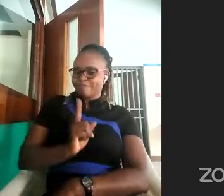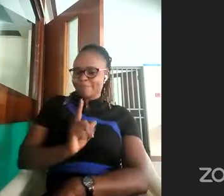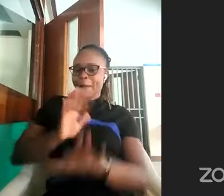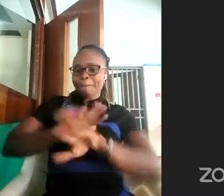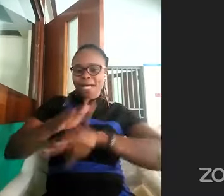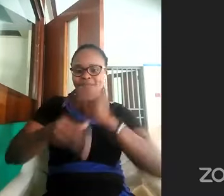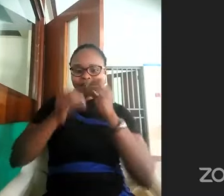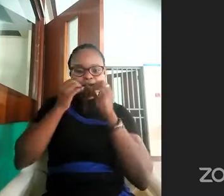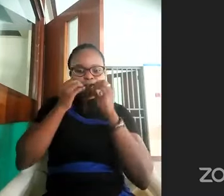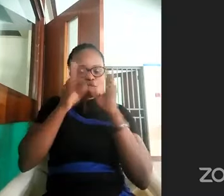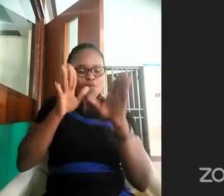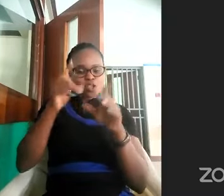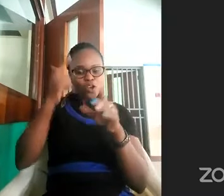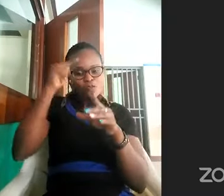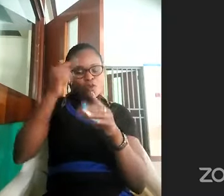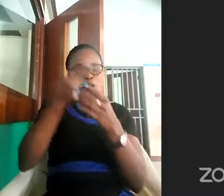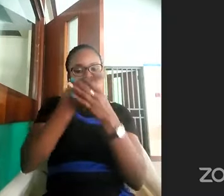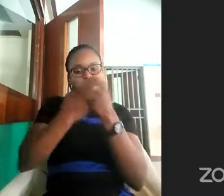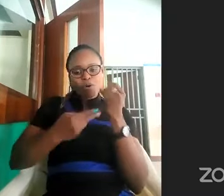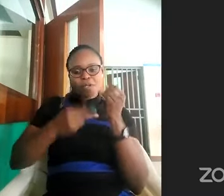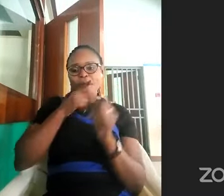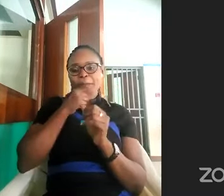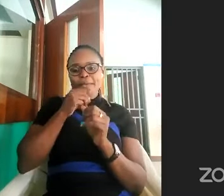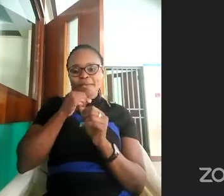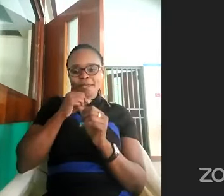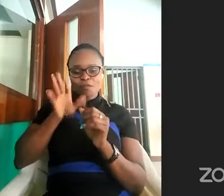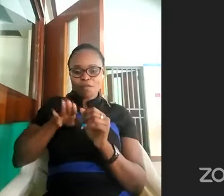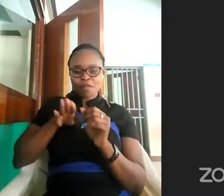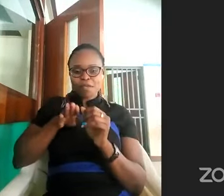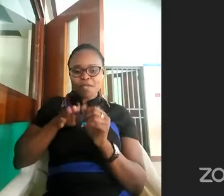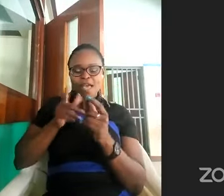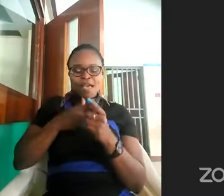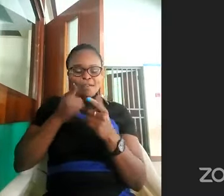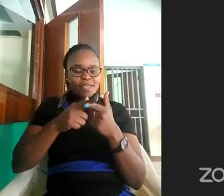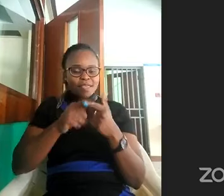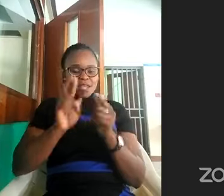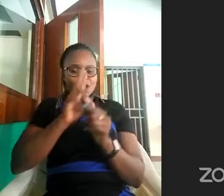The number to dial is a USSD code, and it is called